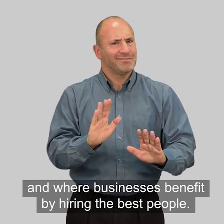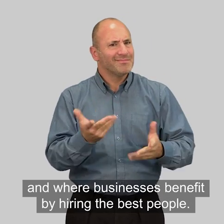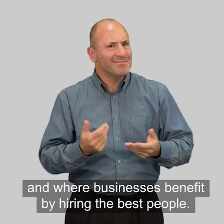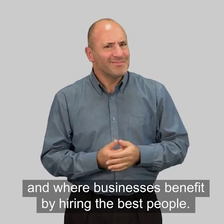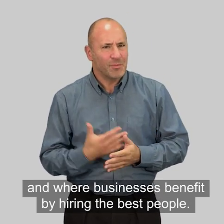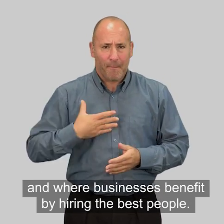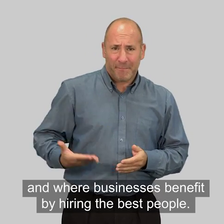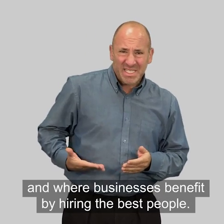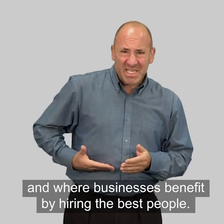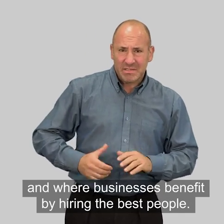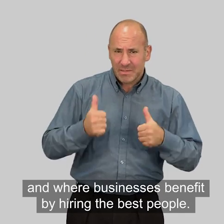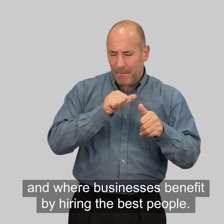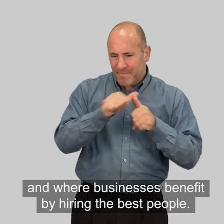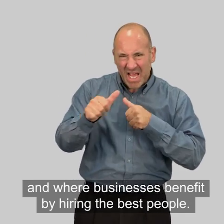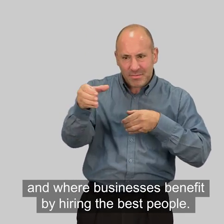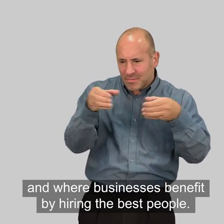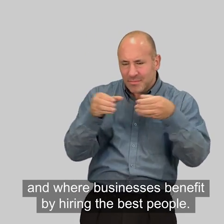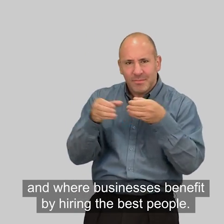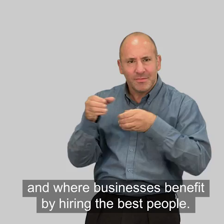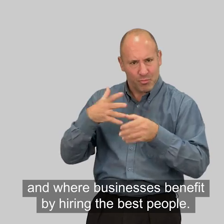where businesses benefit by hiring the best people.